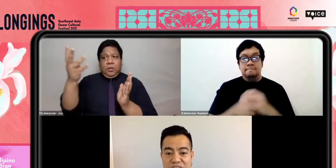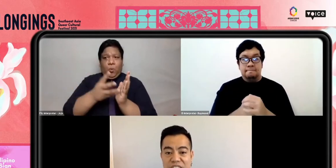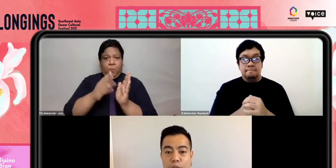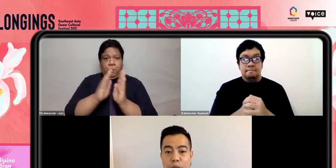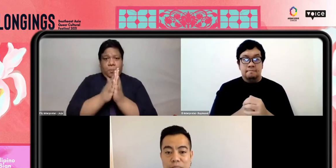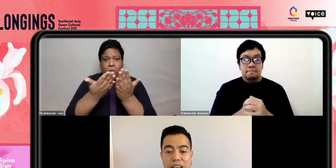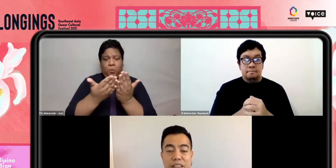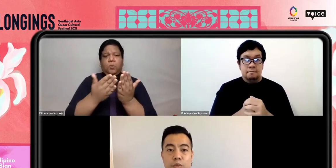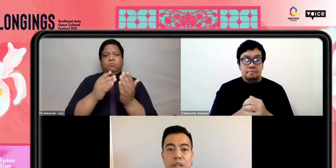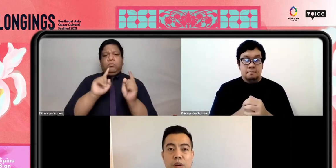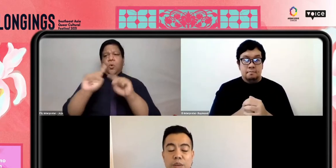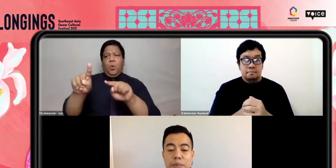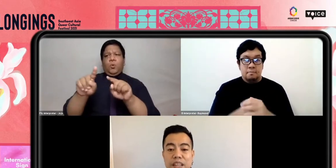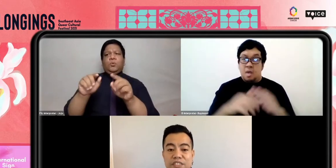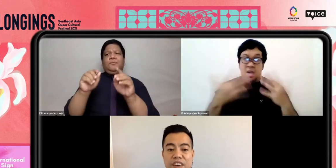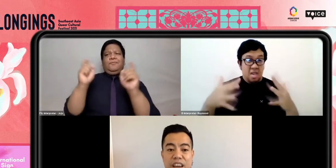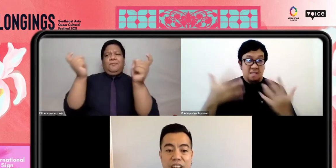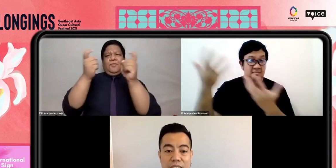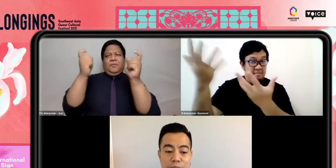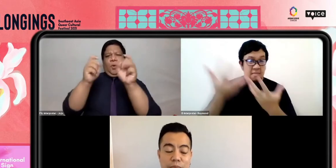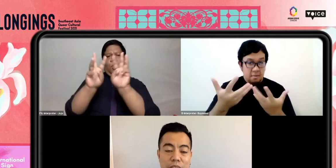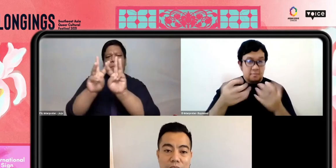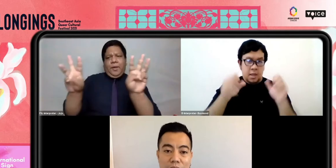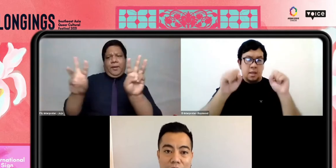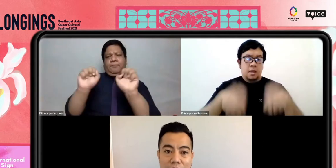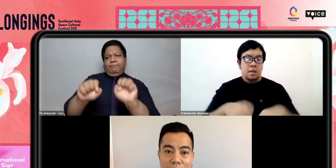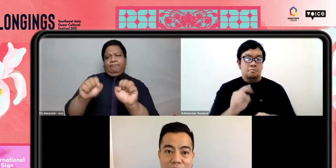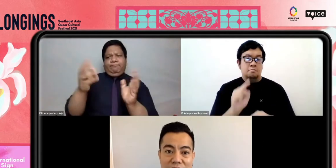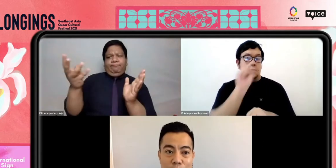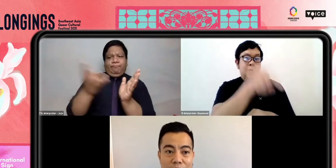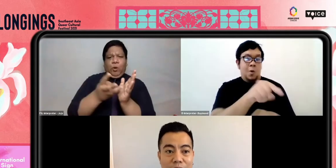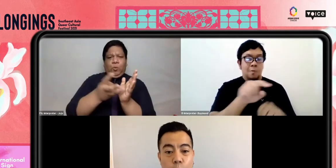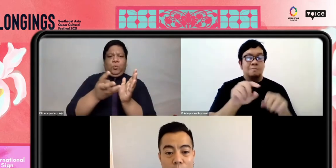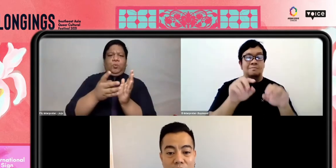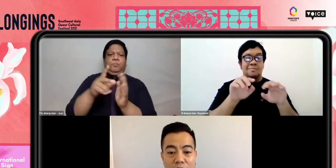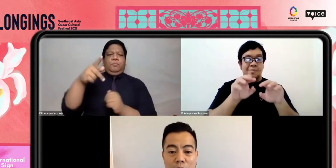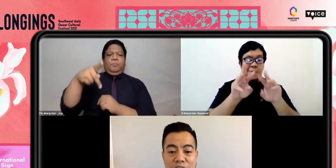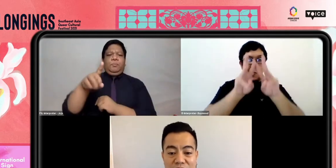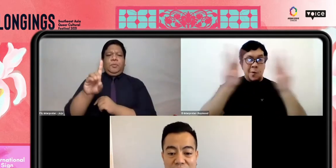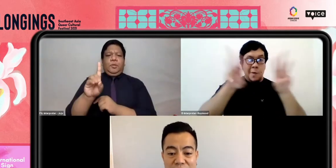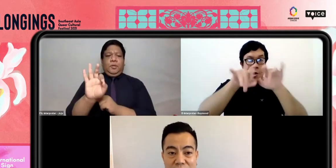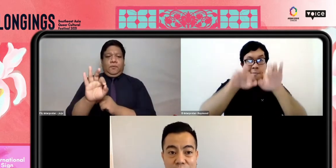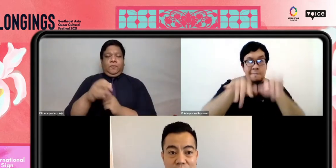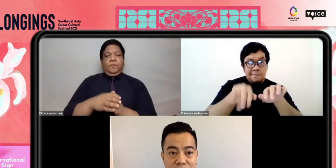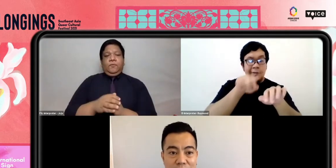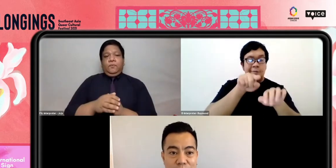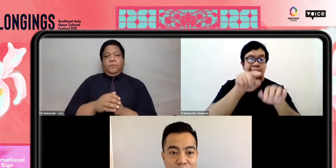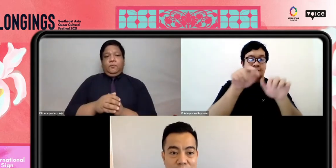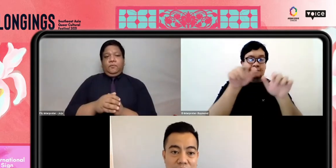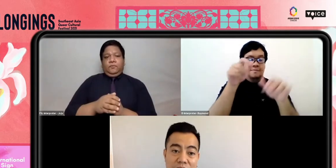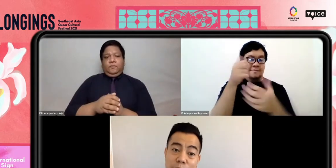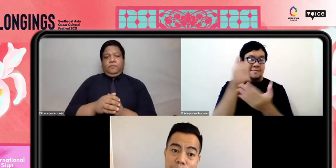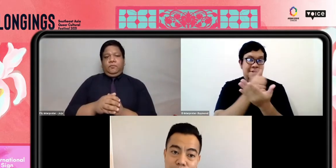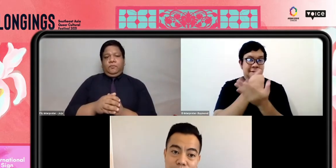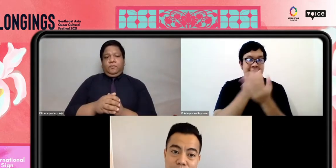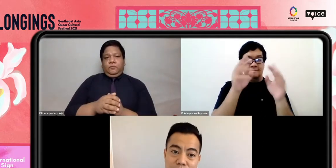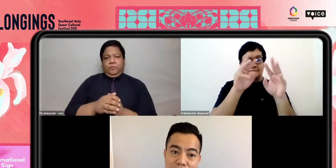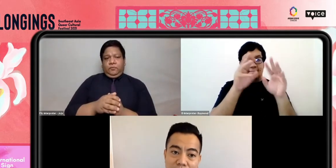the festival website to download the PDF file. And now I'd like to welcome our first reader for today.